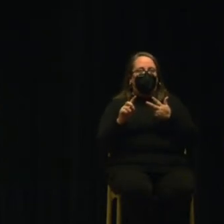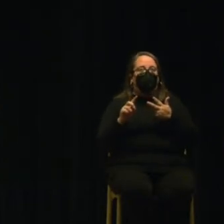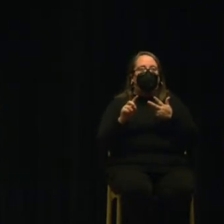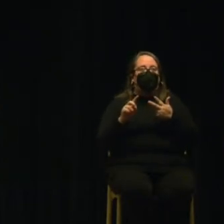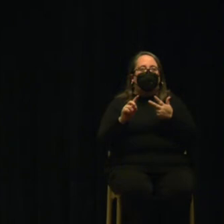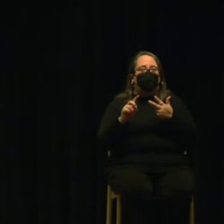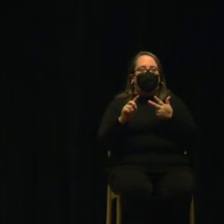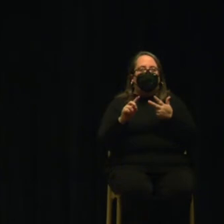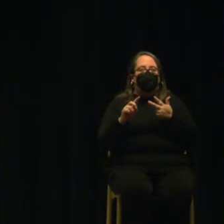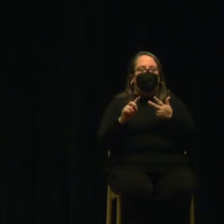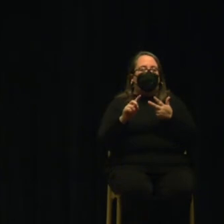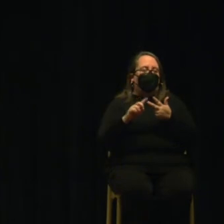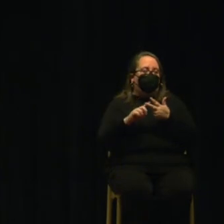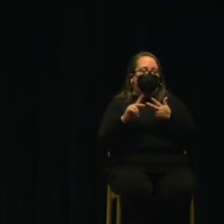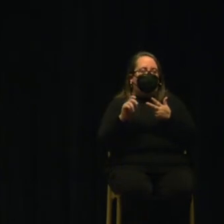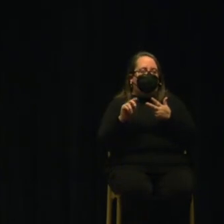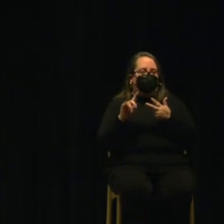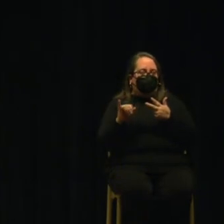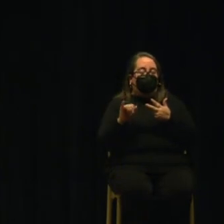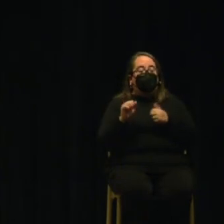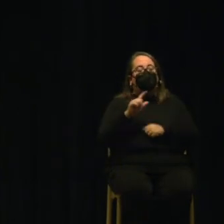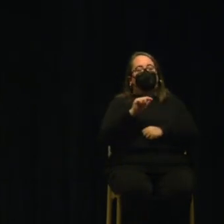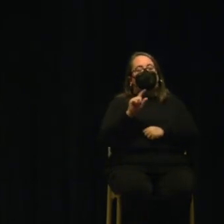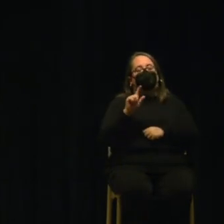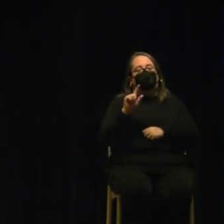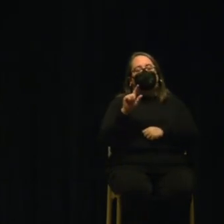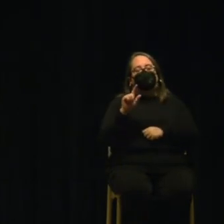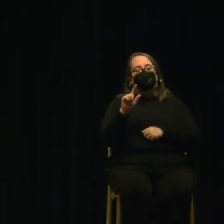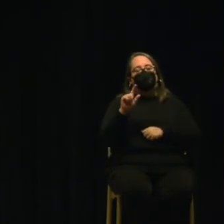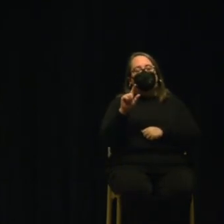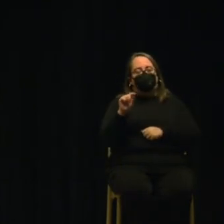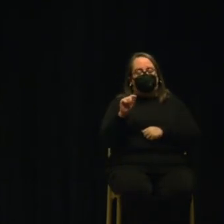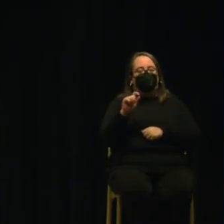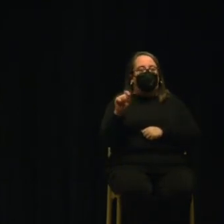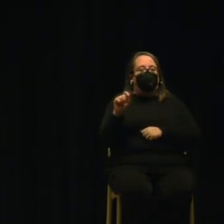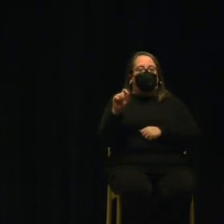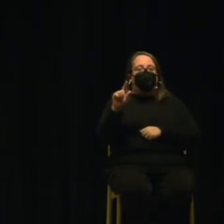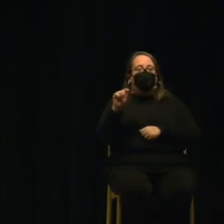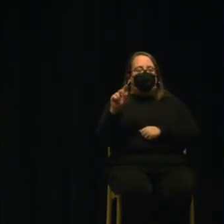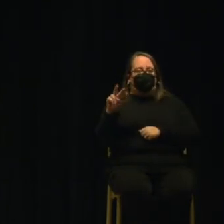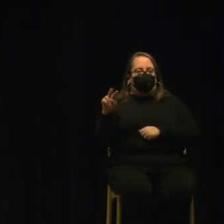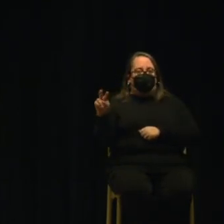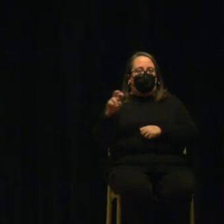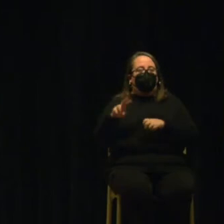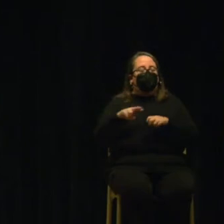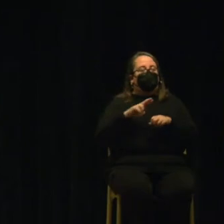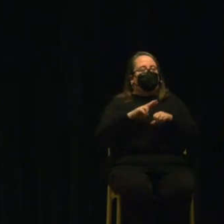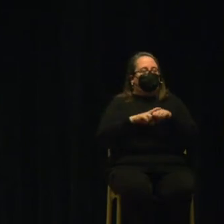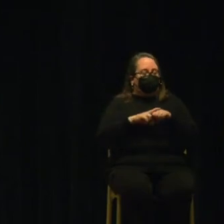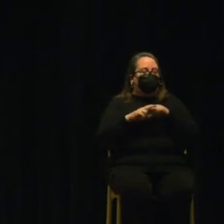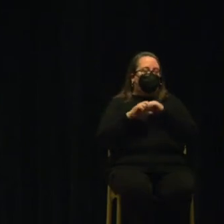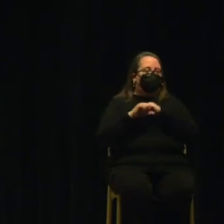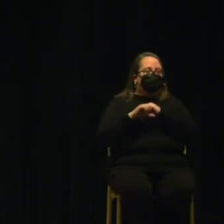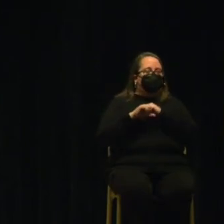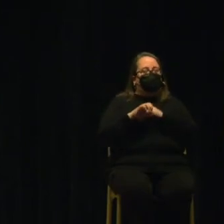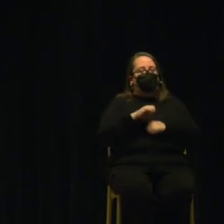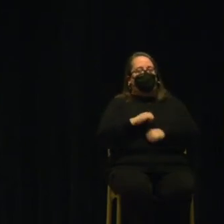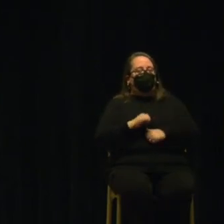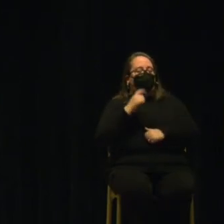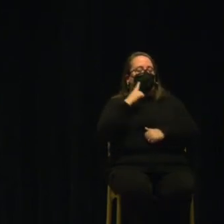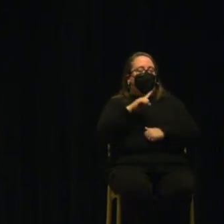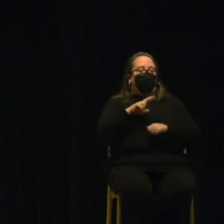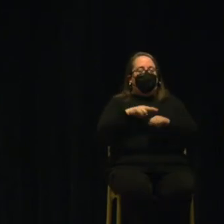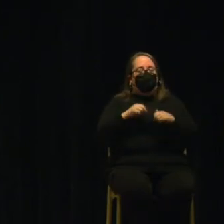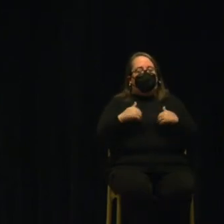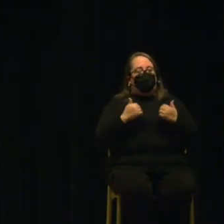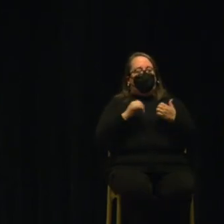X. Kendi. He was a 2020-2022 National Ambassador for Young People's Literature. In the Library